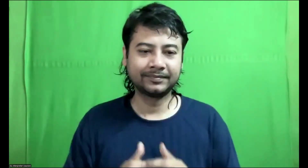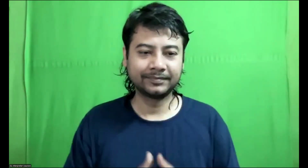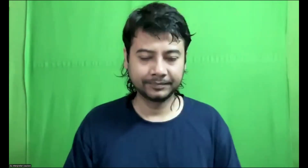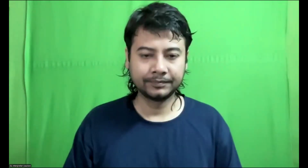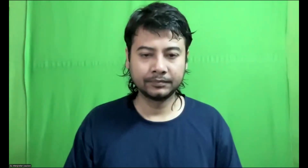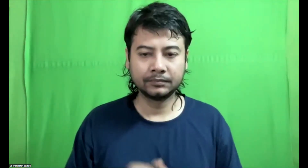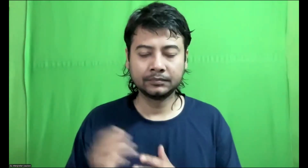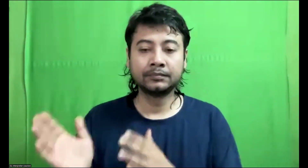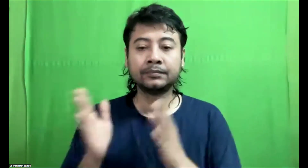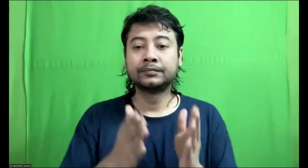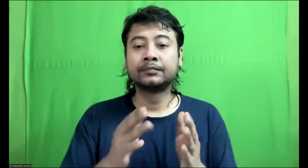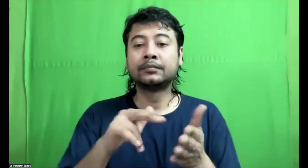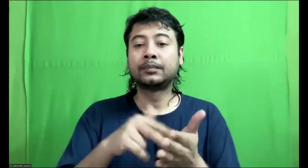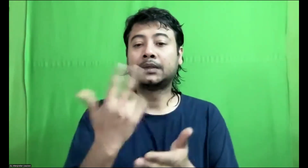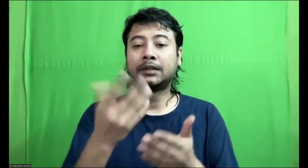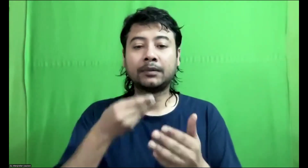Panchatattva Mantra.